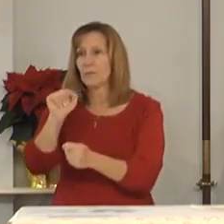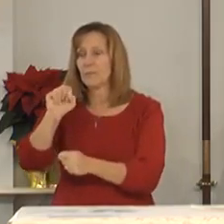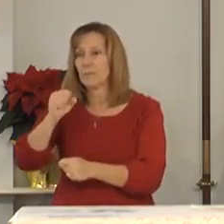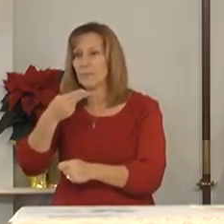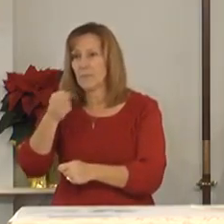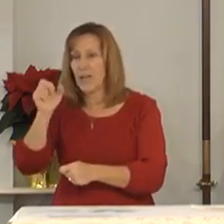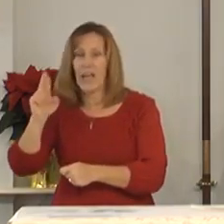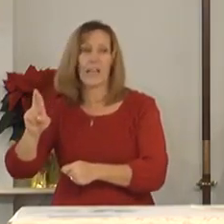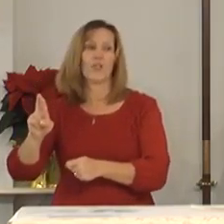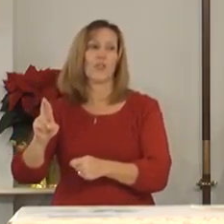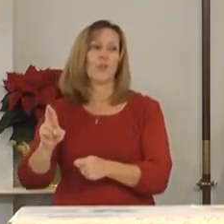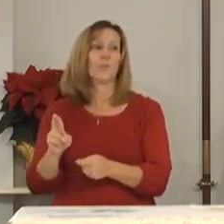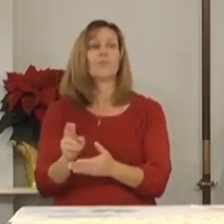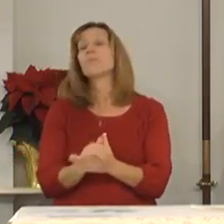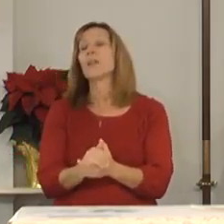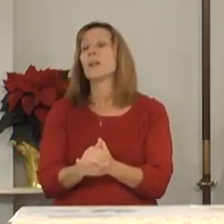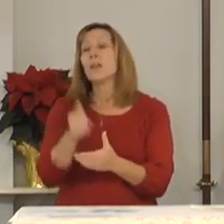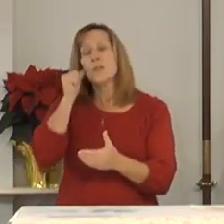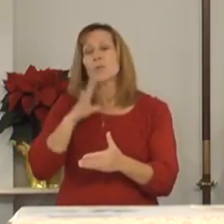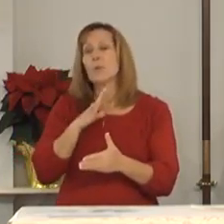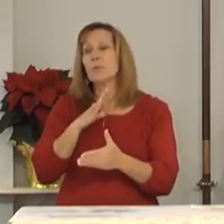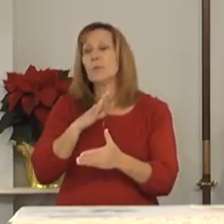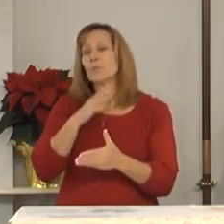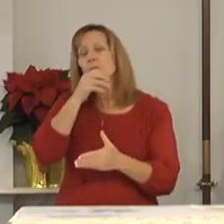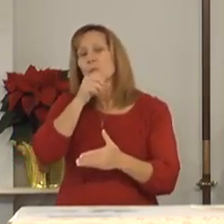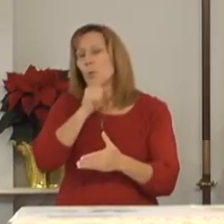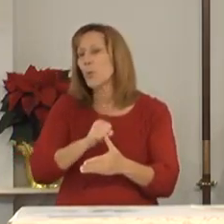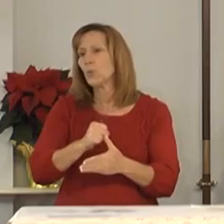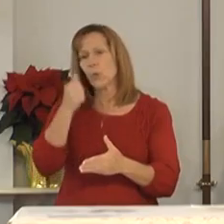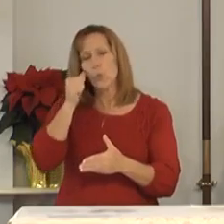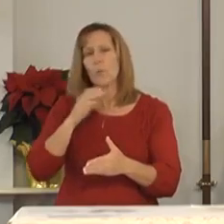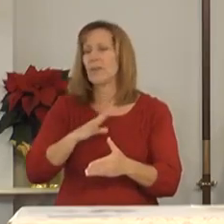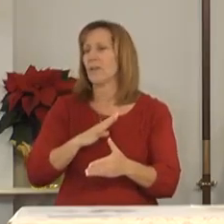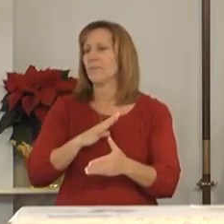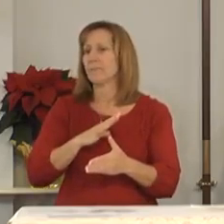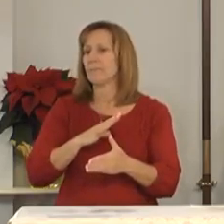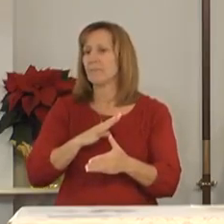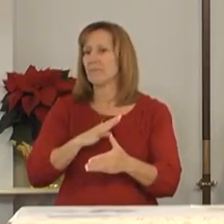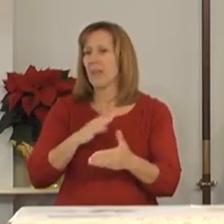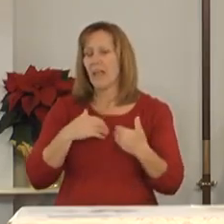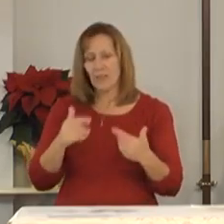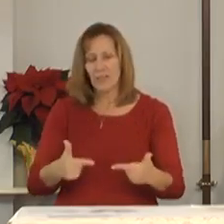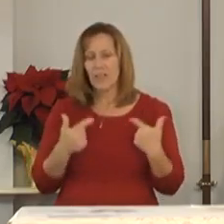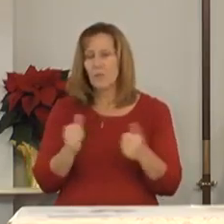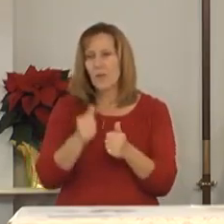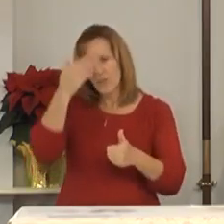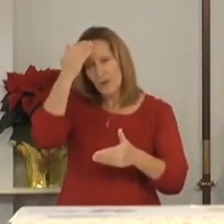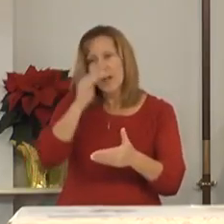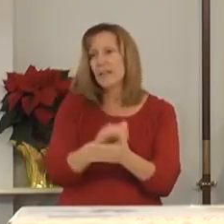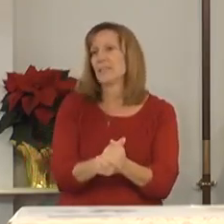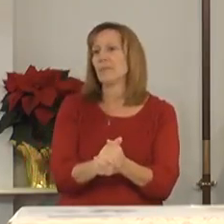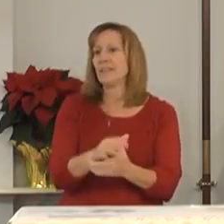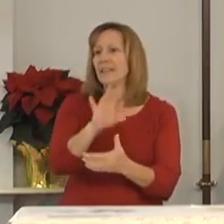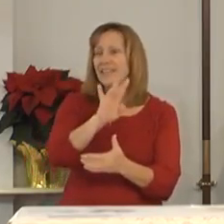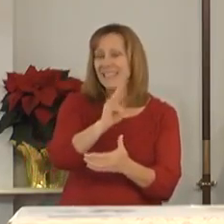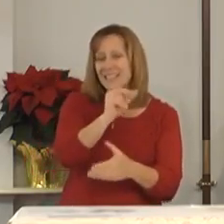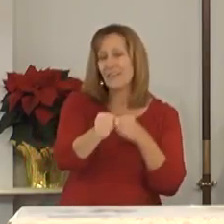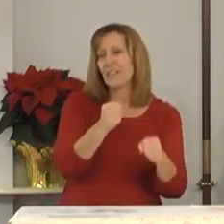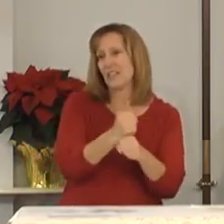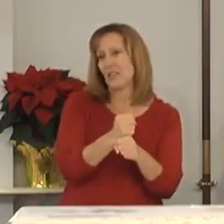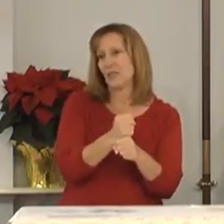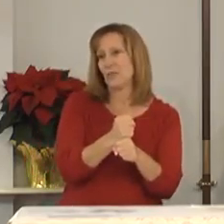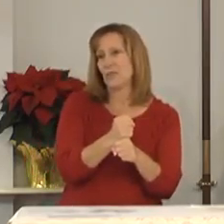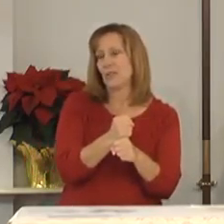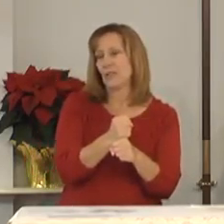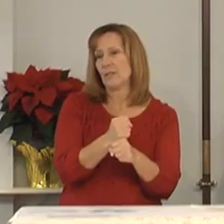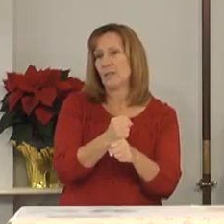Asher. She was advanced in years, having lived with her husband 7 years